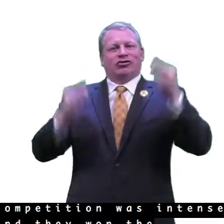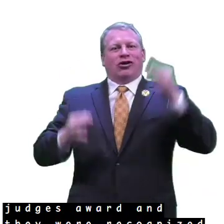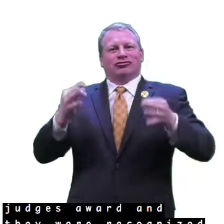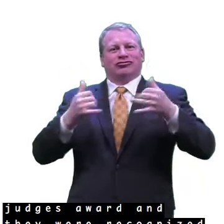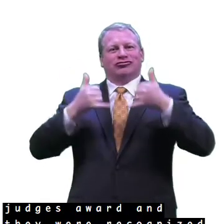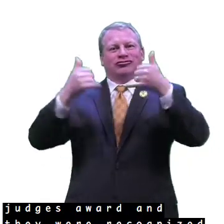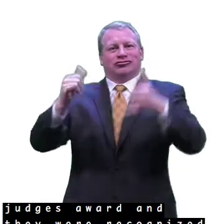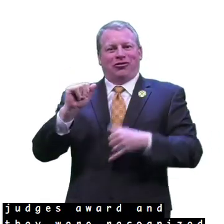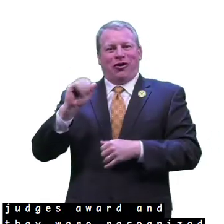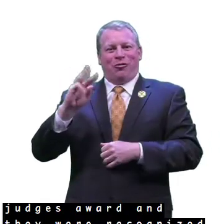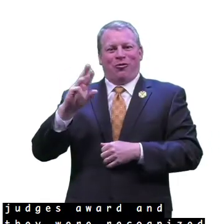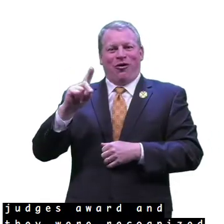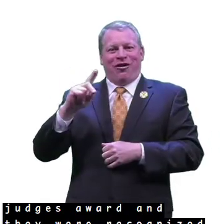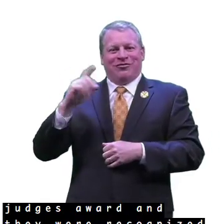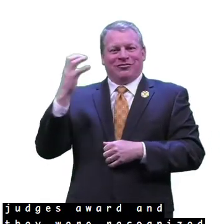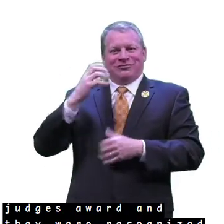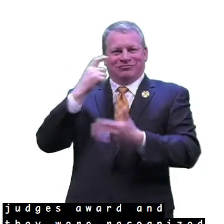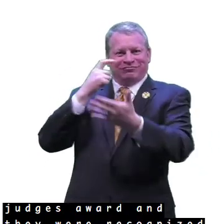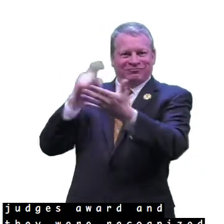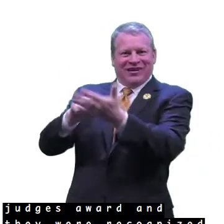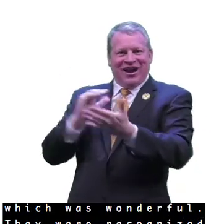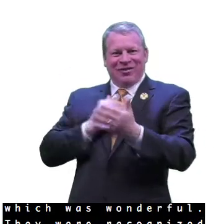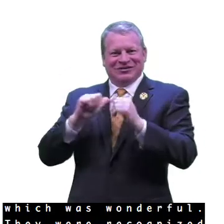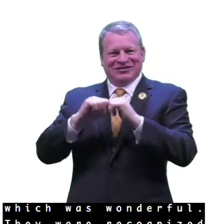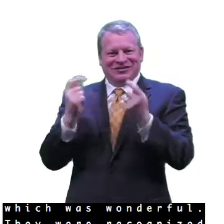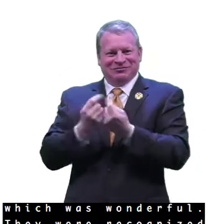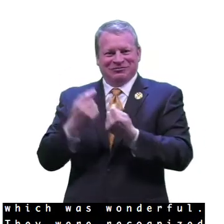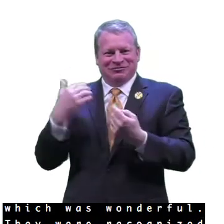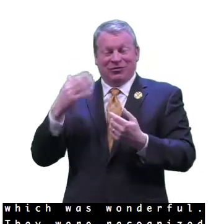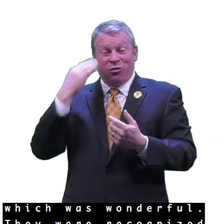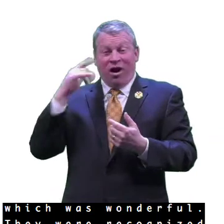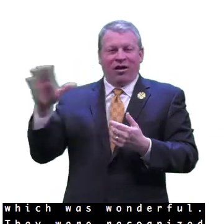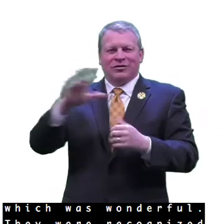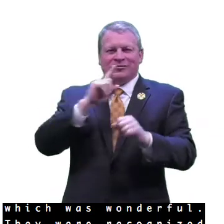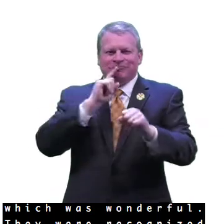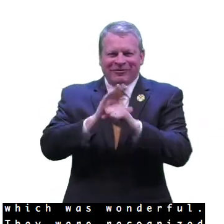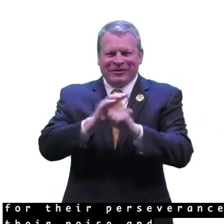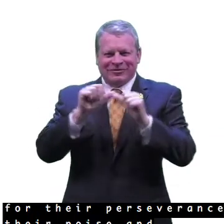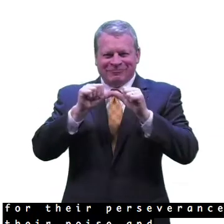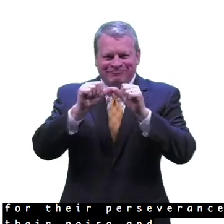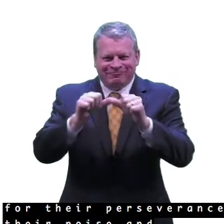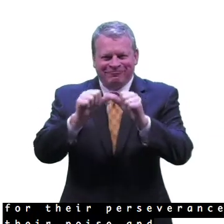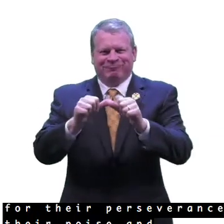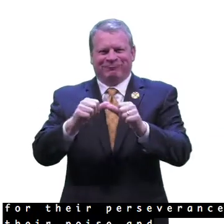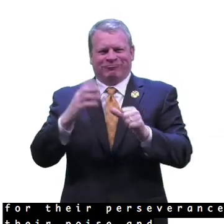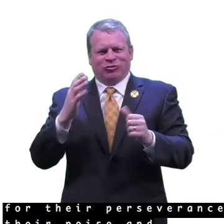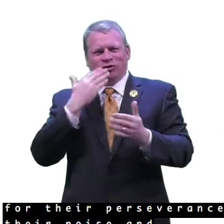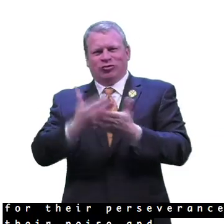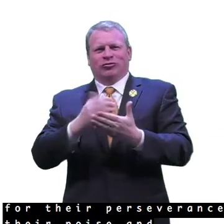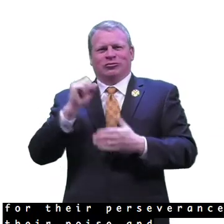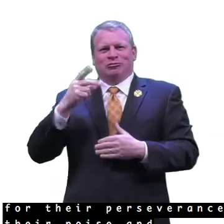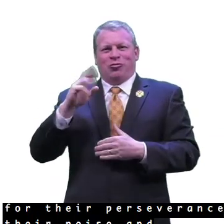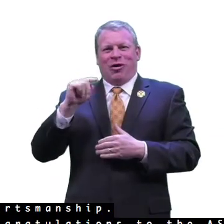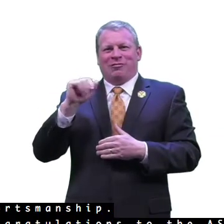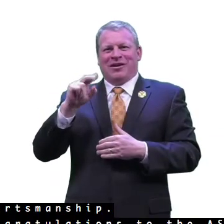the Judges Award, and they were recognized, which was wonderful. They were recognized for their perseverance, their poise, and